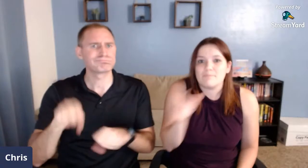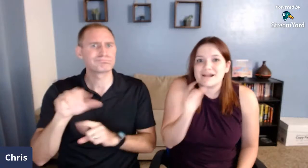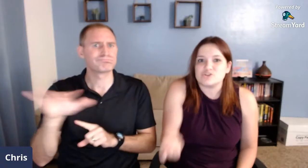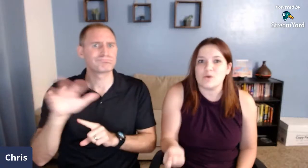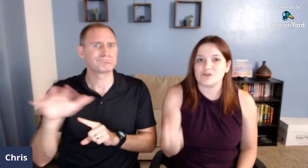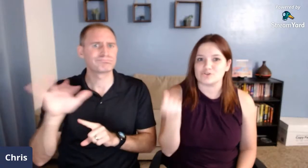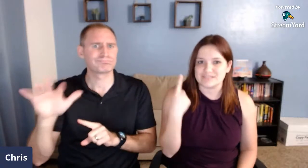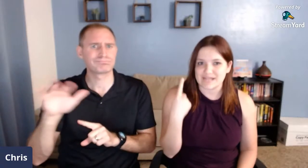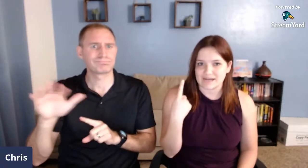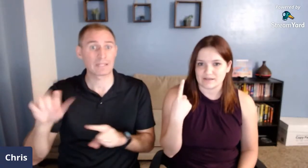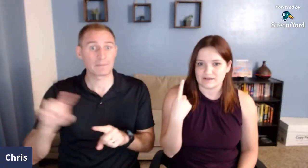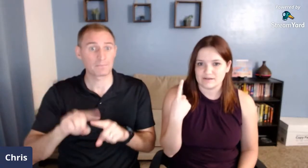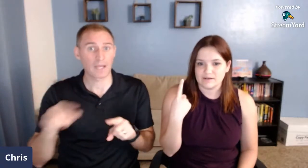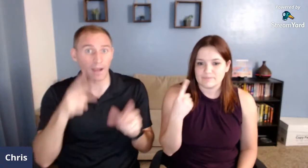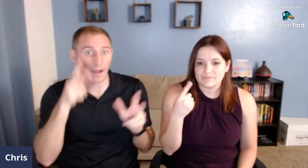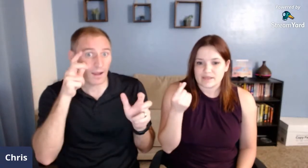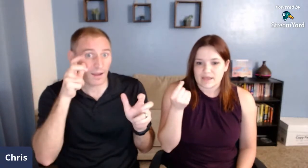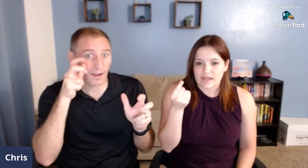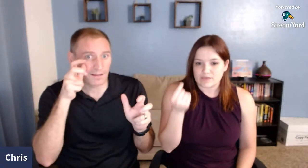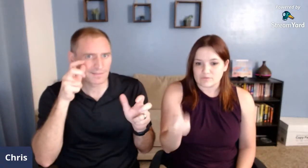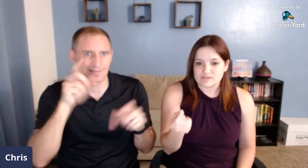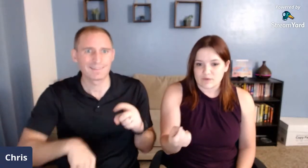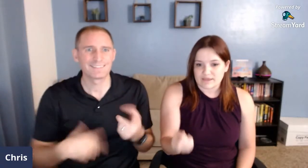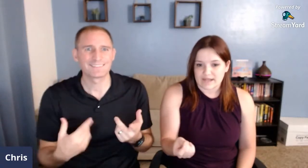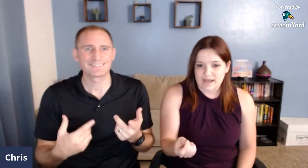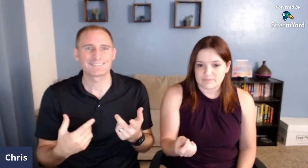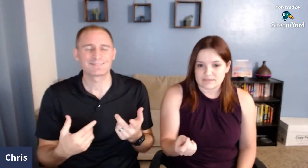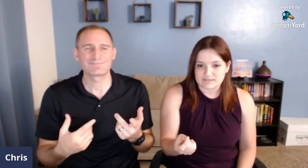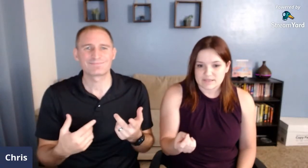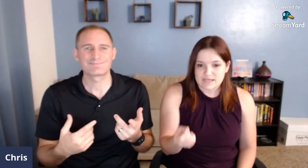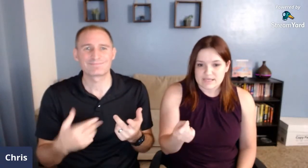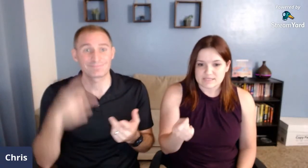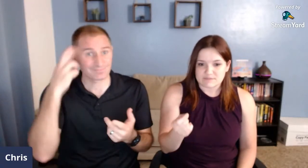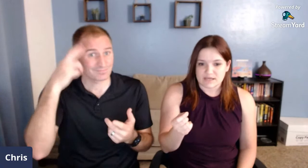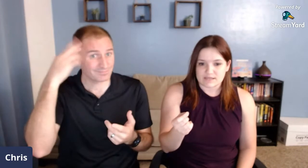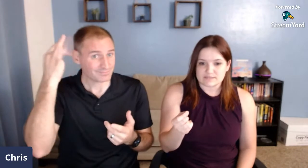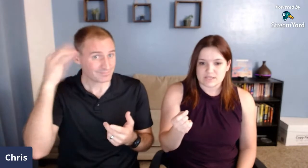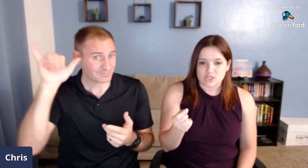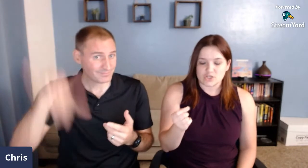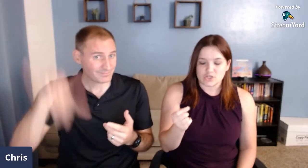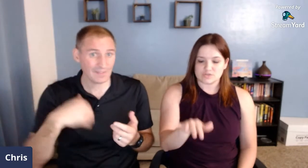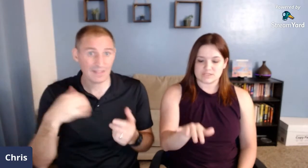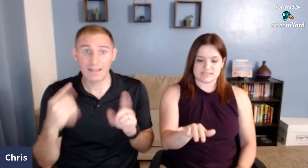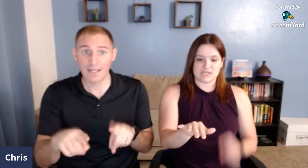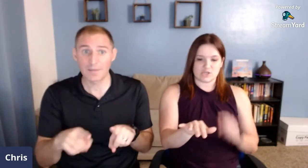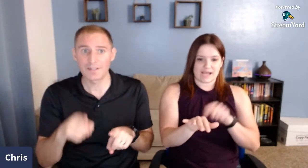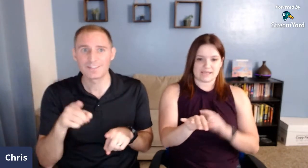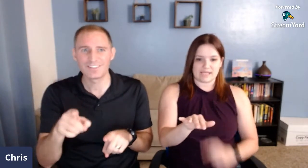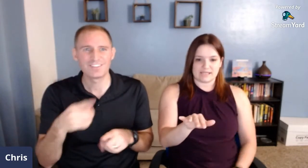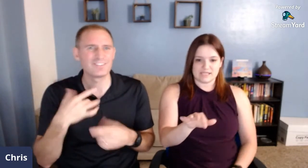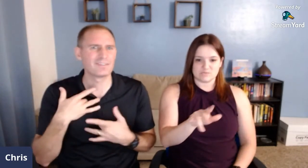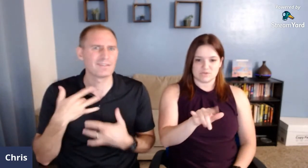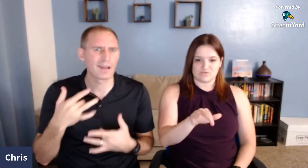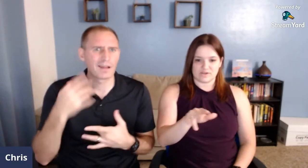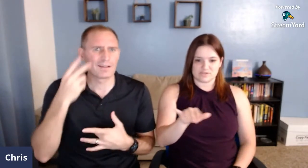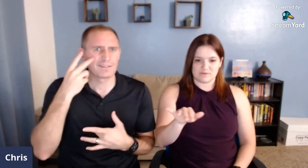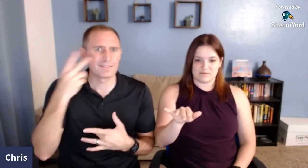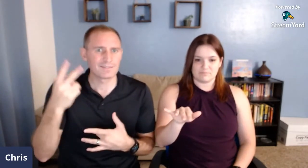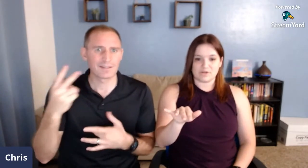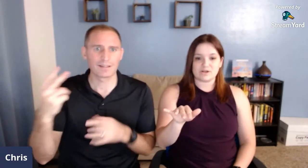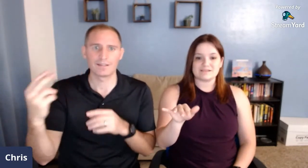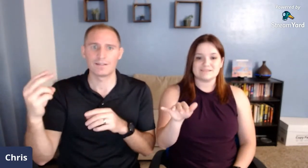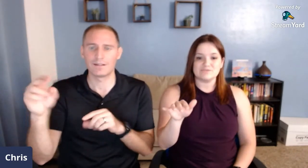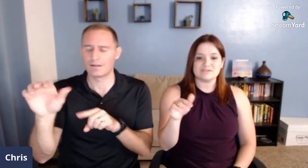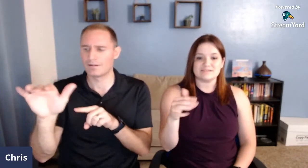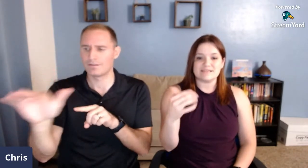fingerspell, but I don't understand it. And the reason why that happens is because you're used to seeing your hand like this when you